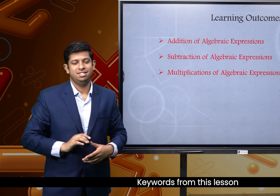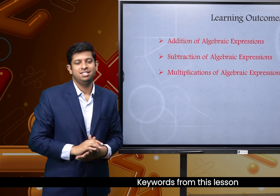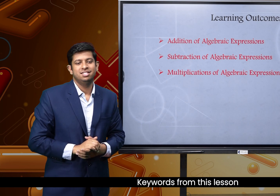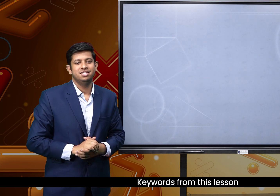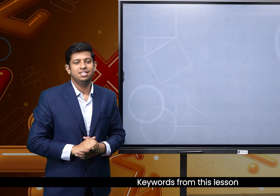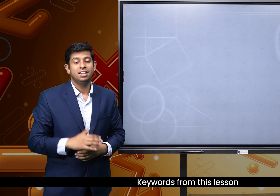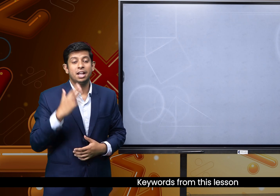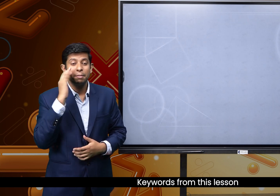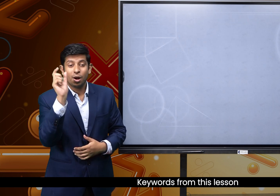Keywords from this lesson: